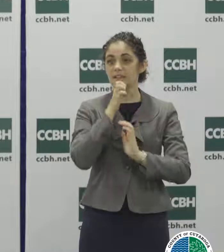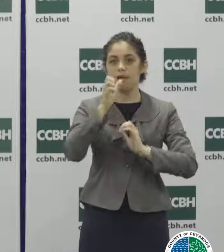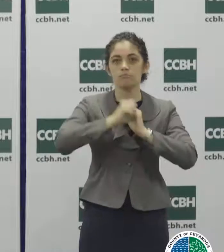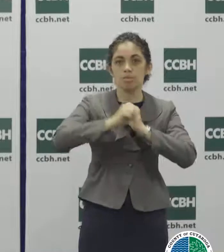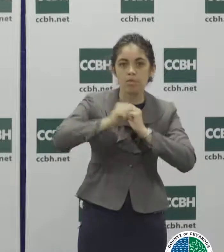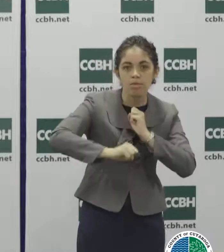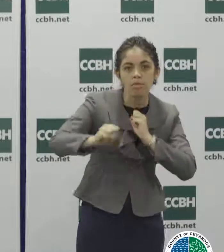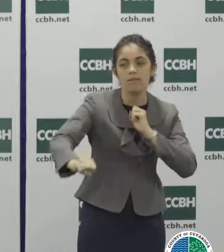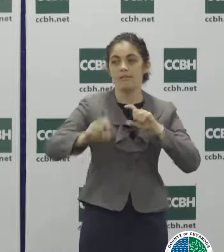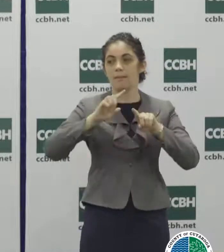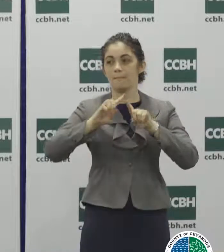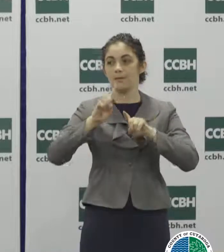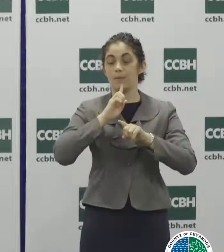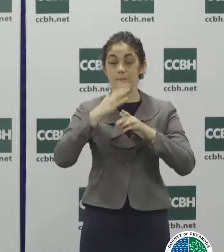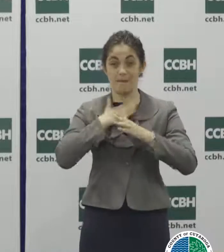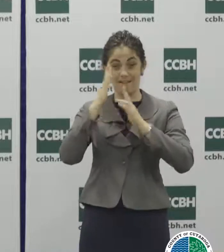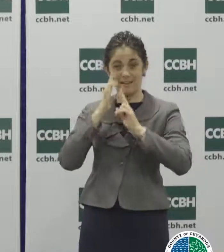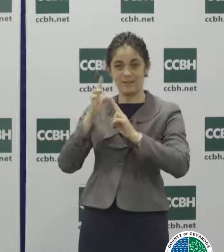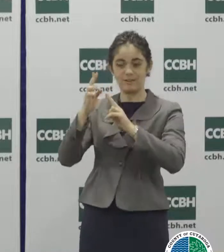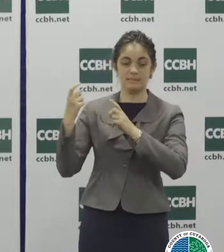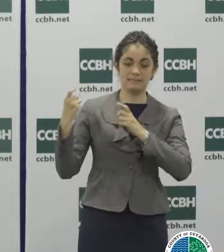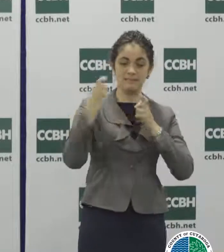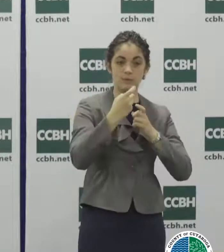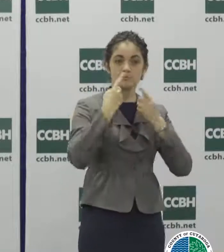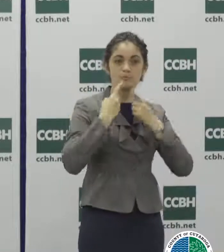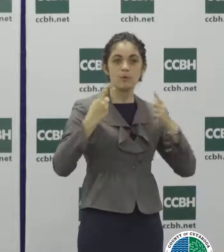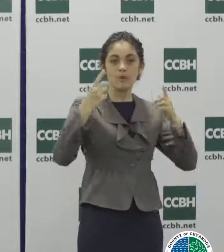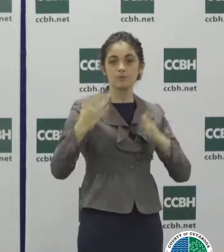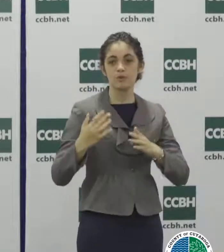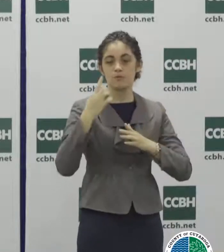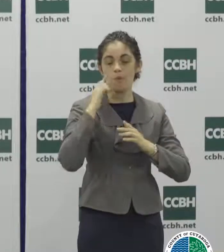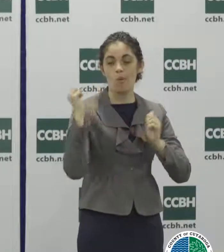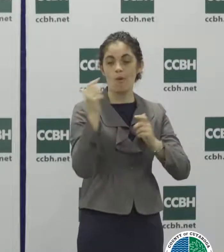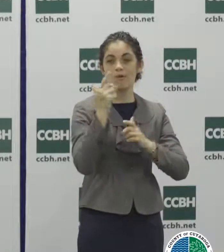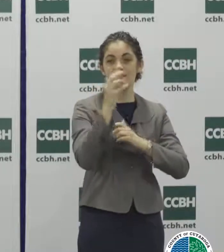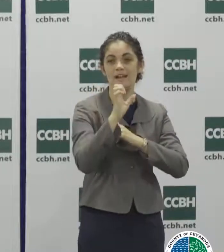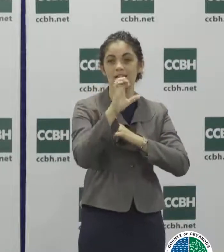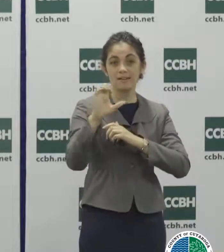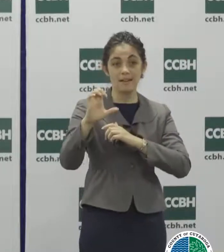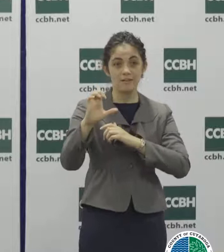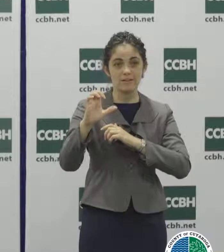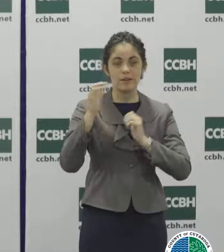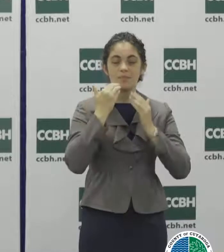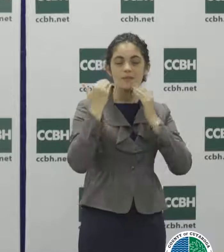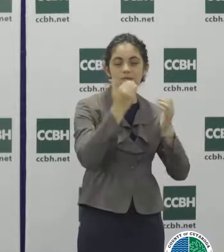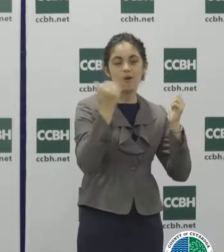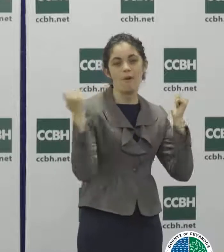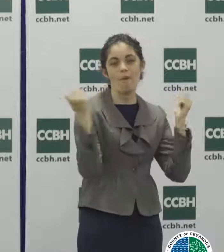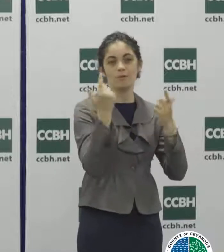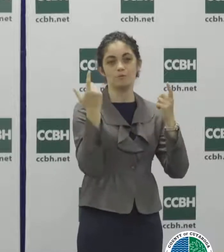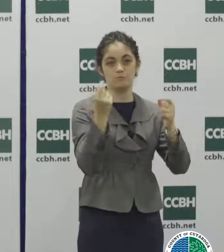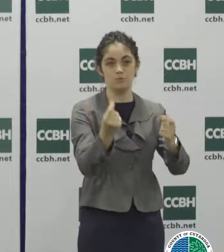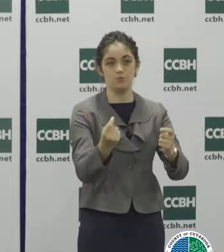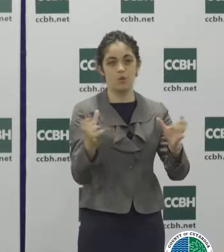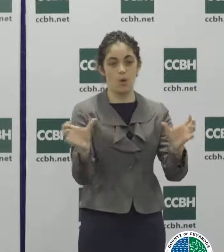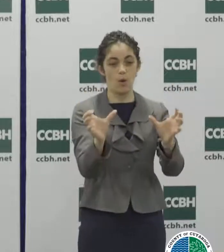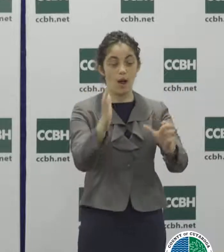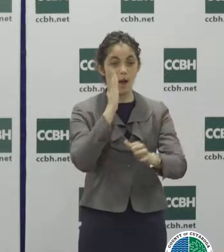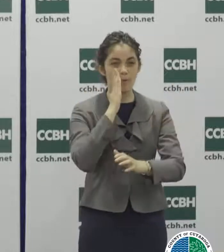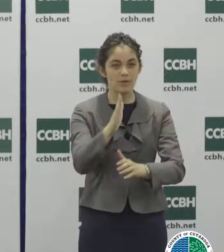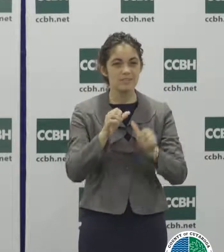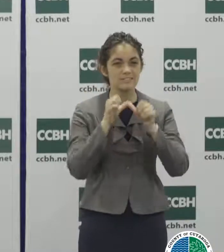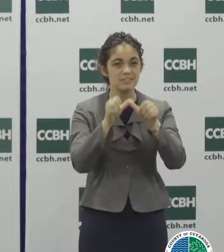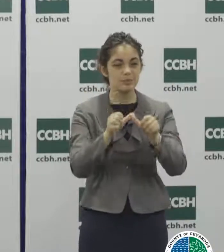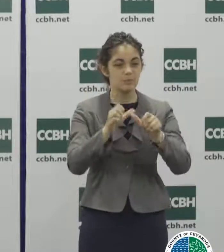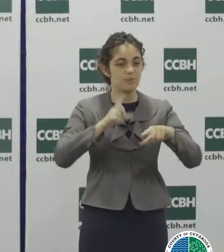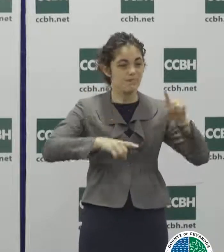but it's really my honor to give you this proclamation on behalf of Cuyahoga County, and thank you for all you do. And I know that you're going to continue to